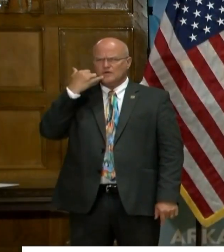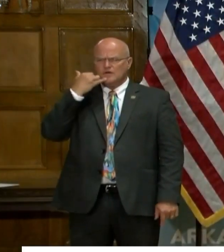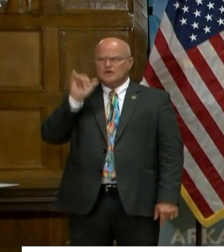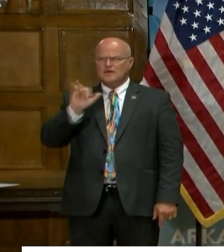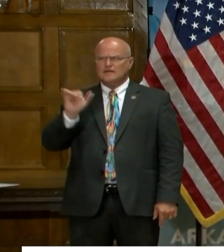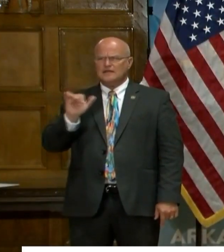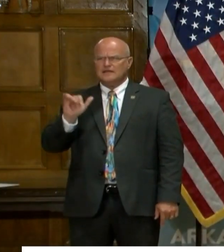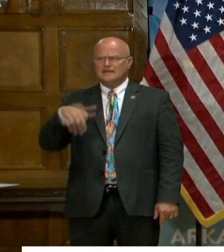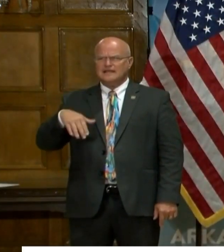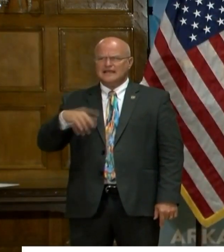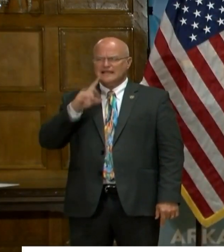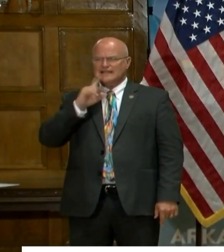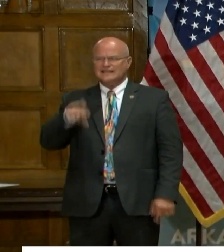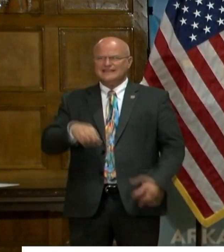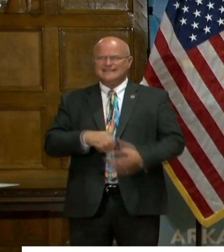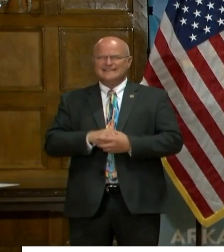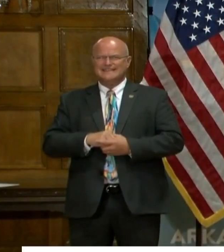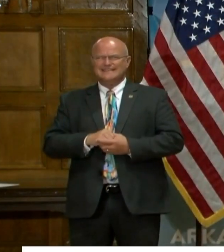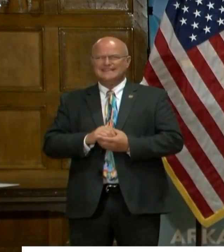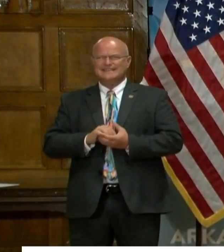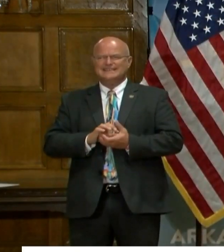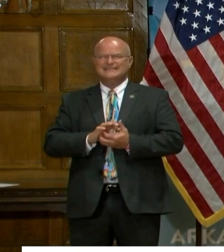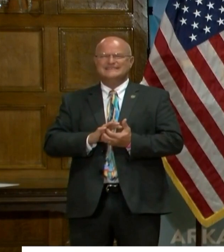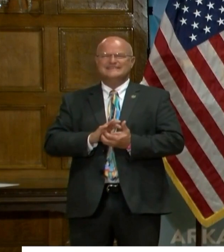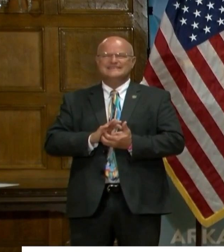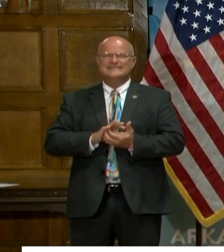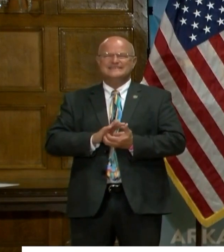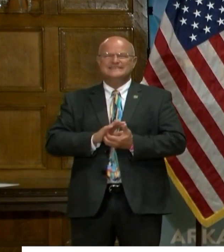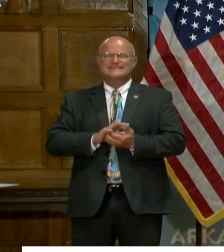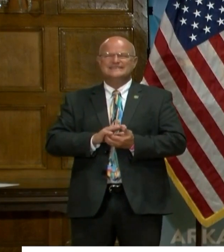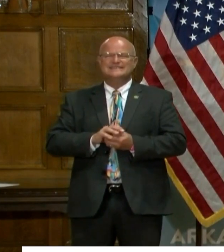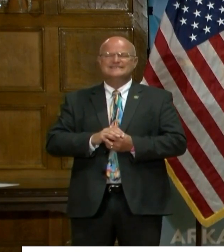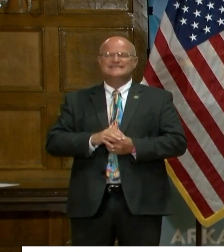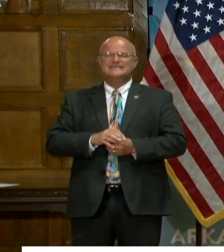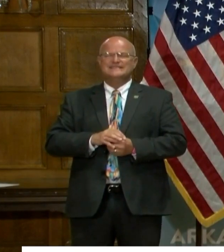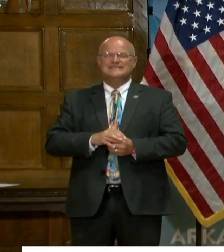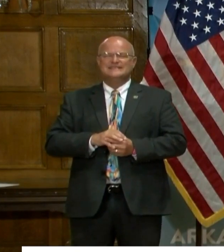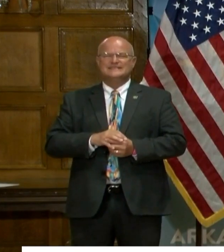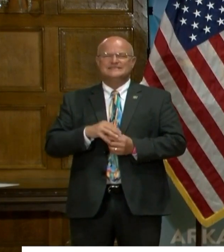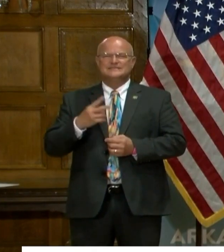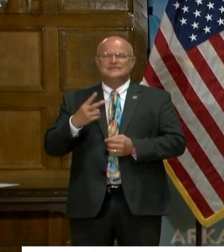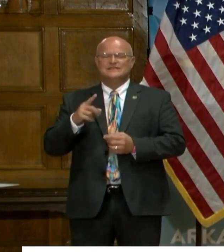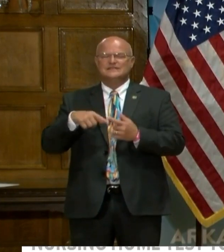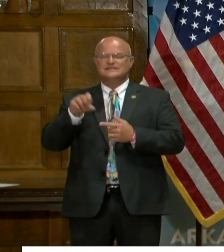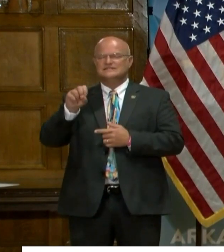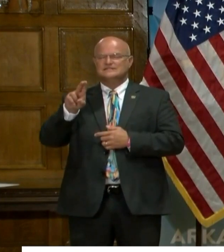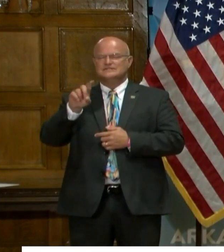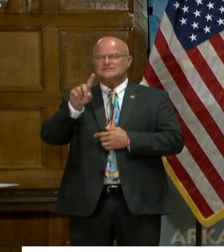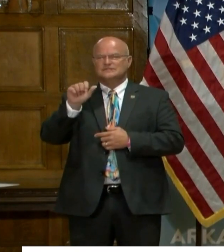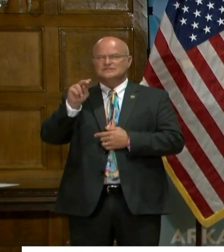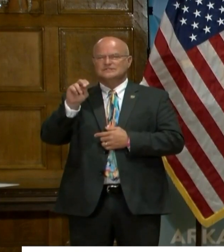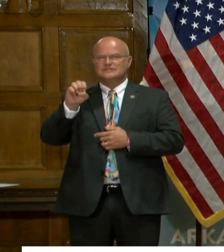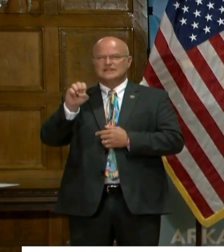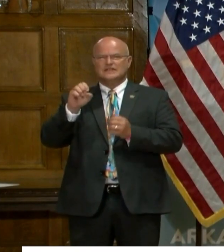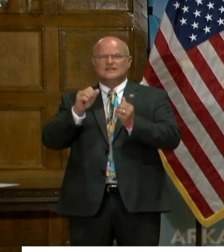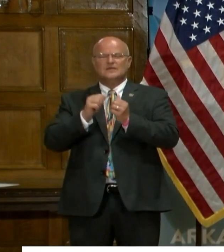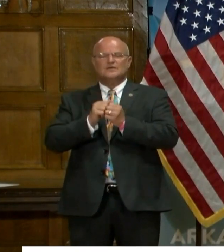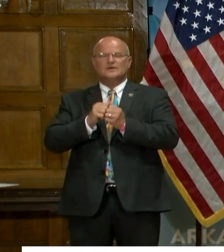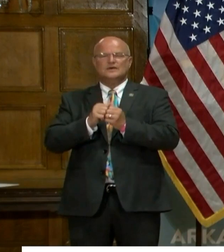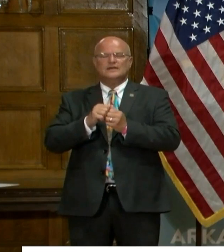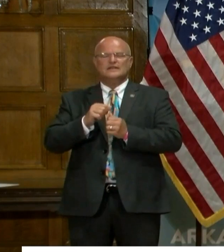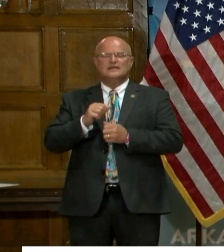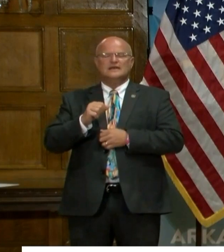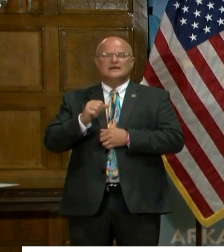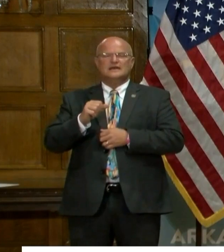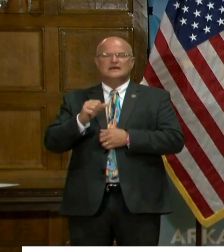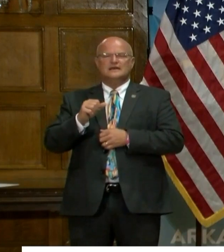remotely that has not asked a question yet? There is. Okay. There is. My name is Zuzanna Sitek with Ozarks at Large.